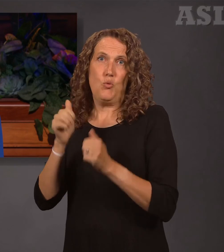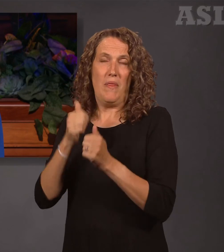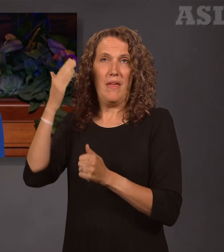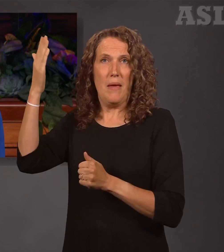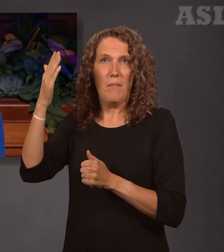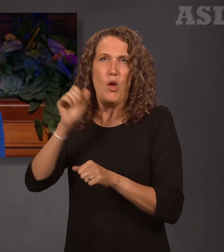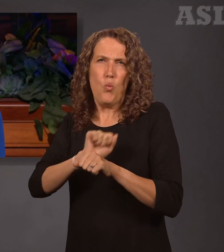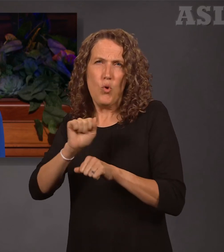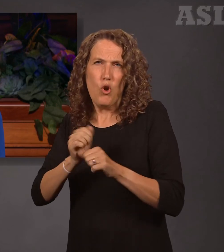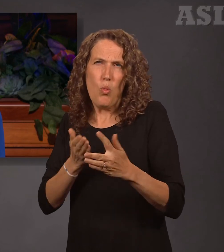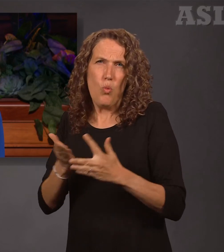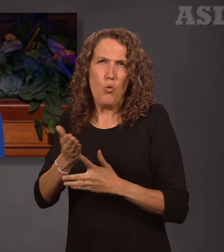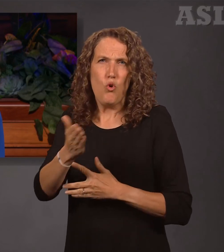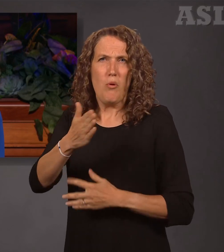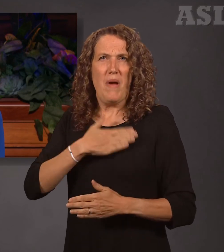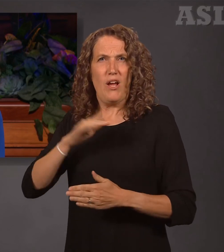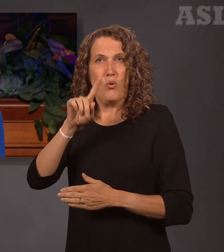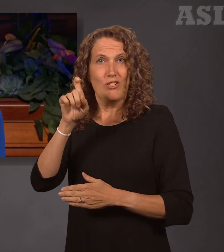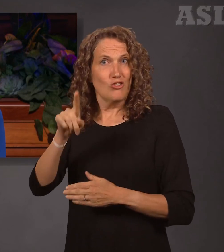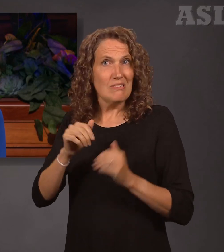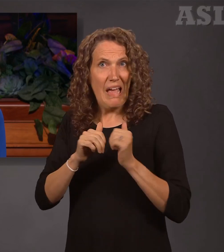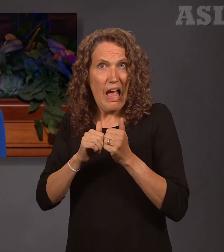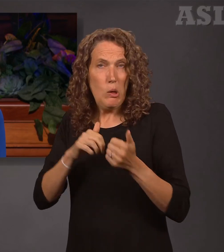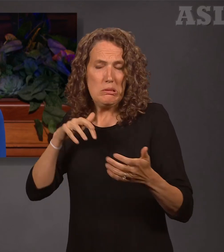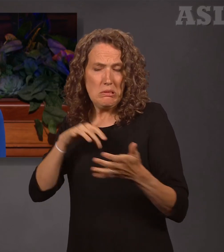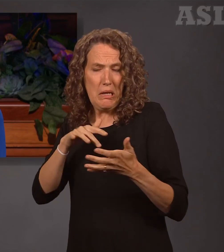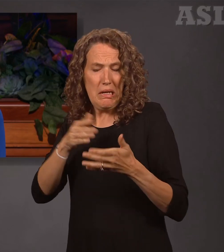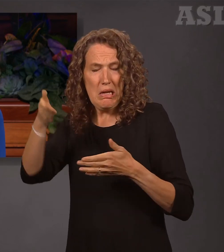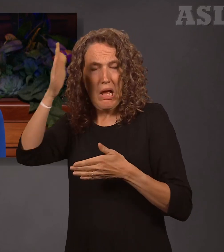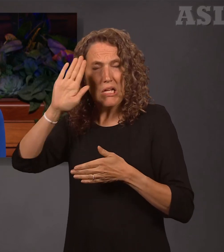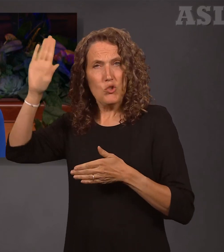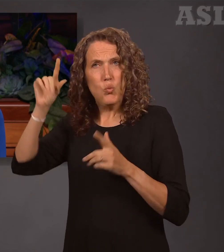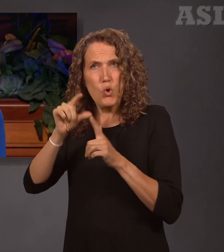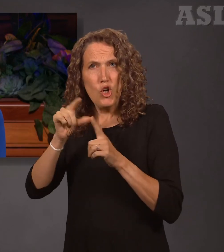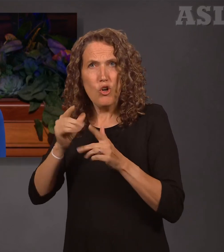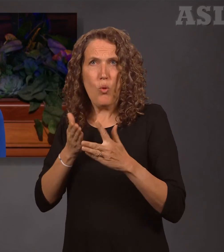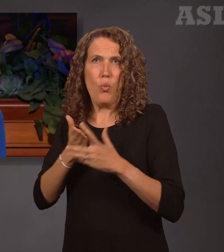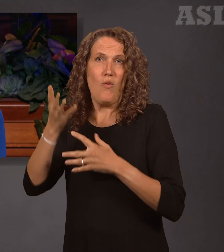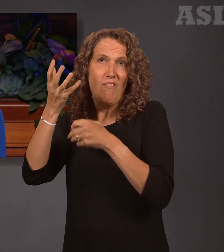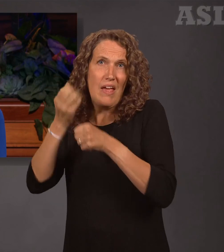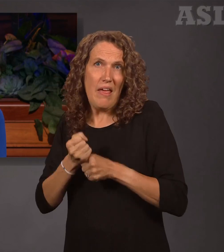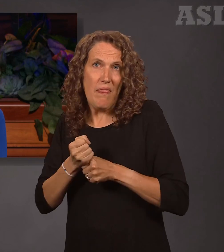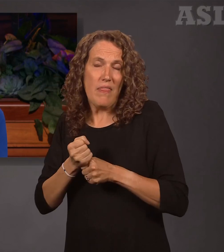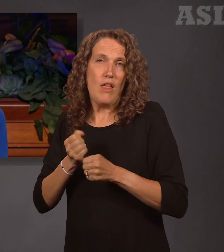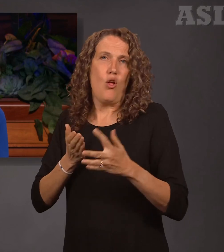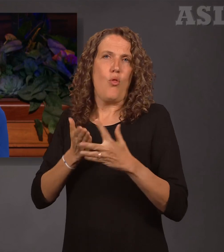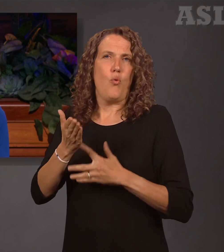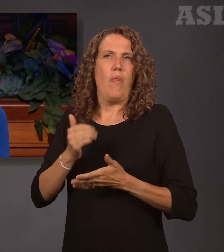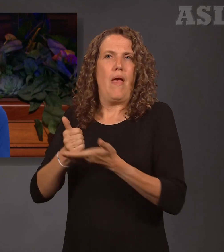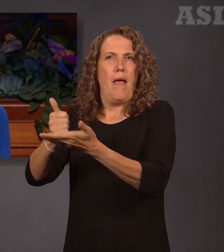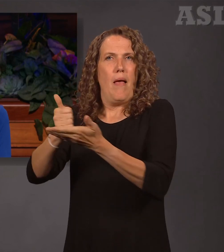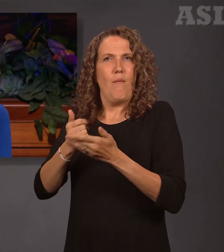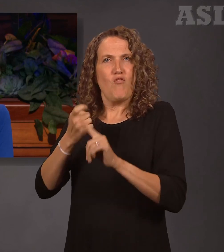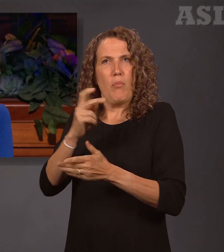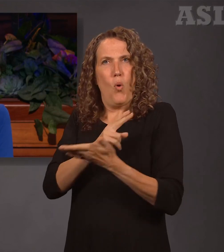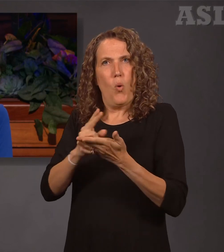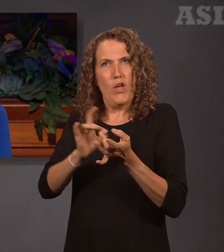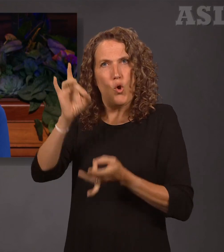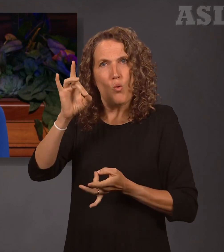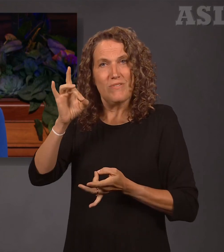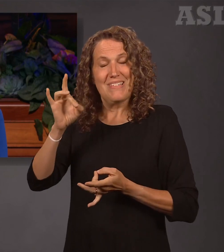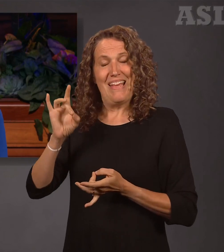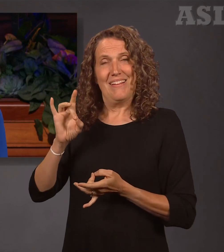study of God's word by faith and with the help of the Holy Ghost whose guidance I trust